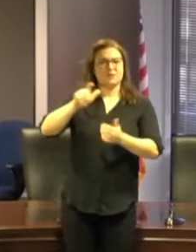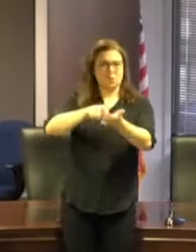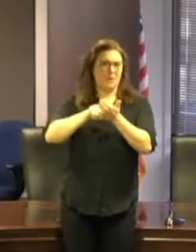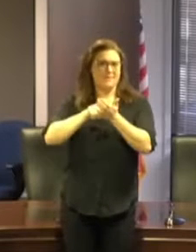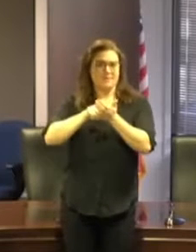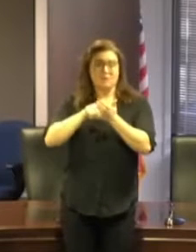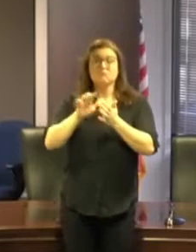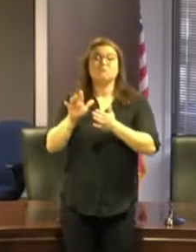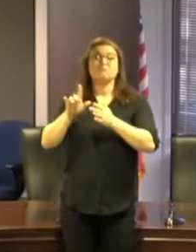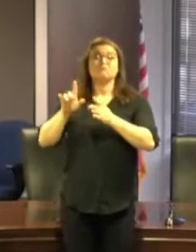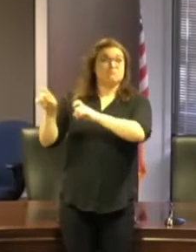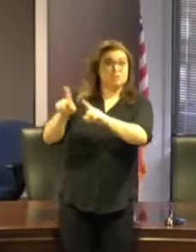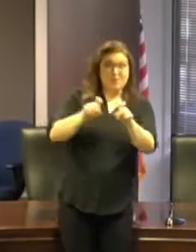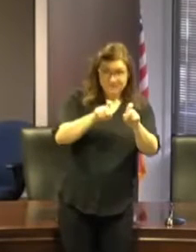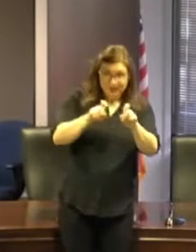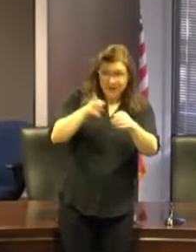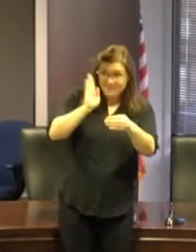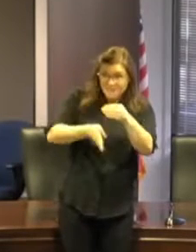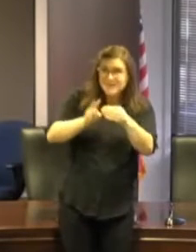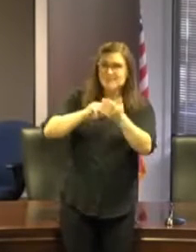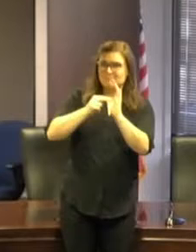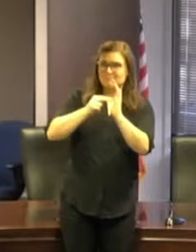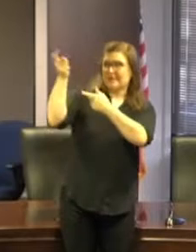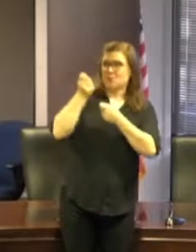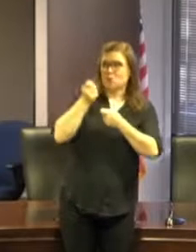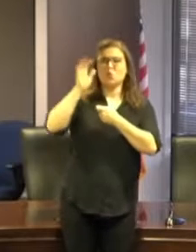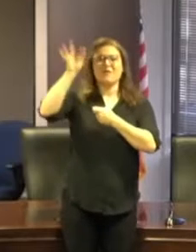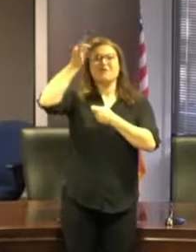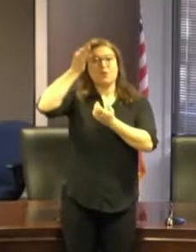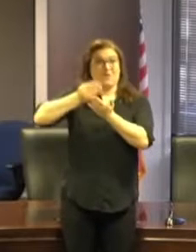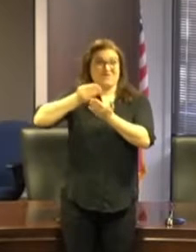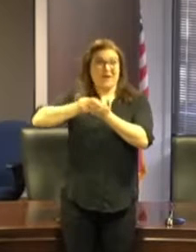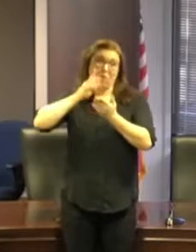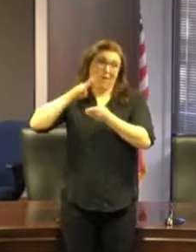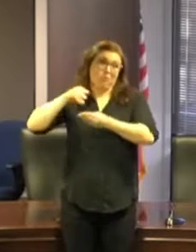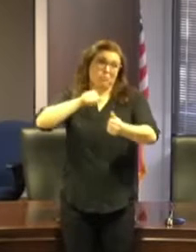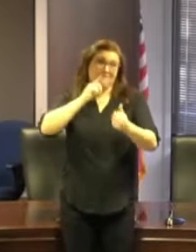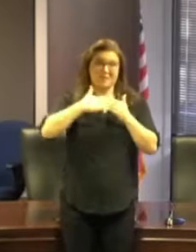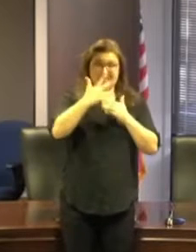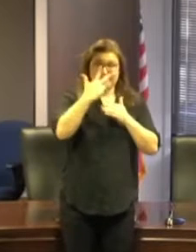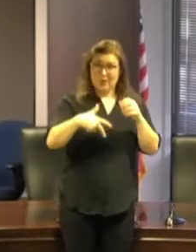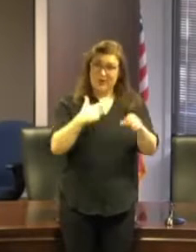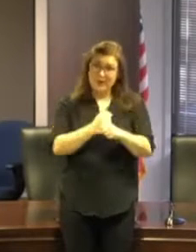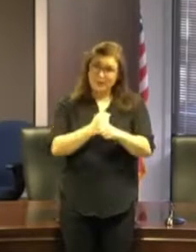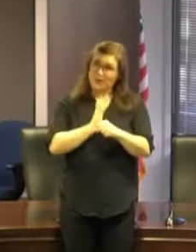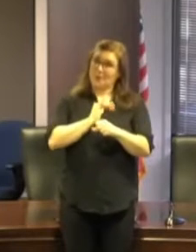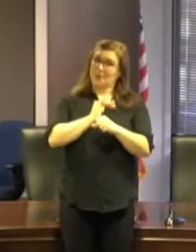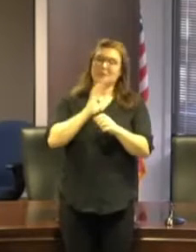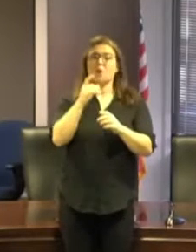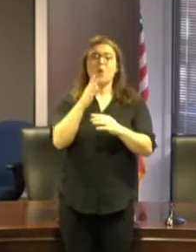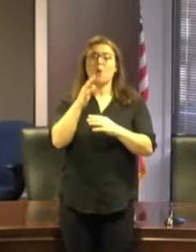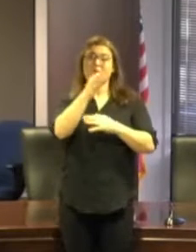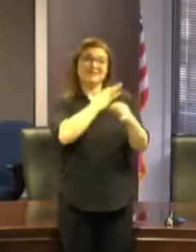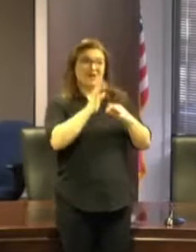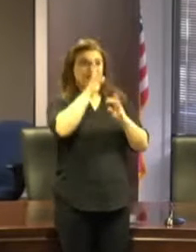draw down some federal funding that will carry us through the next 3 years instead of having to come up with corrective action plans and things